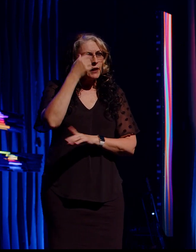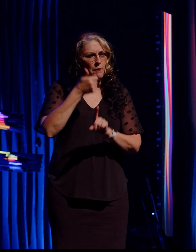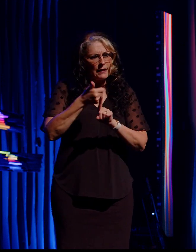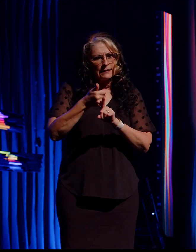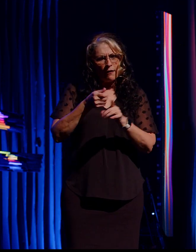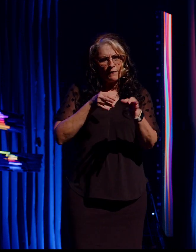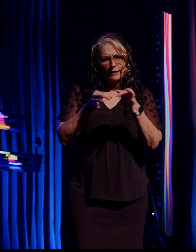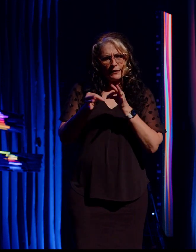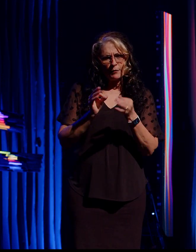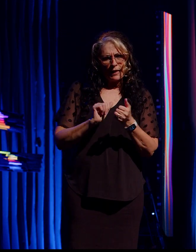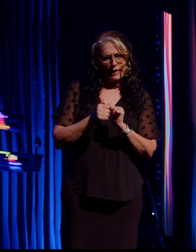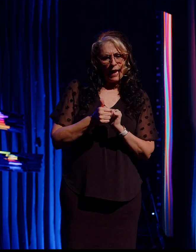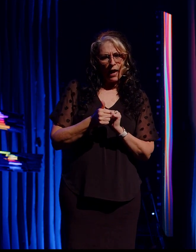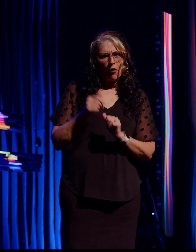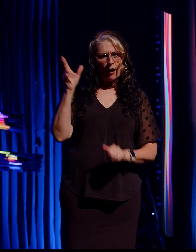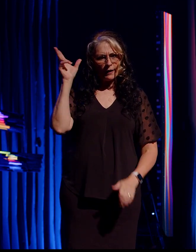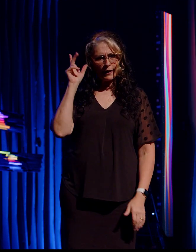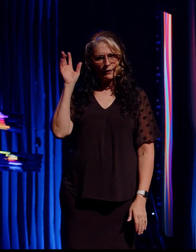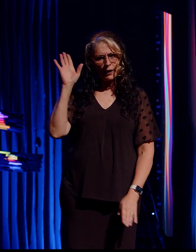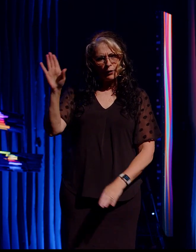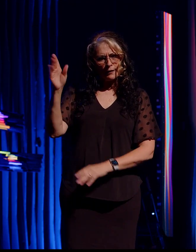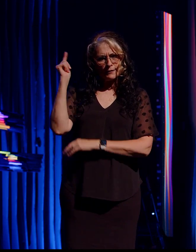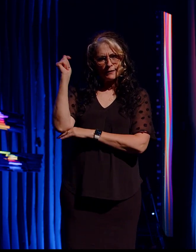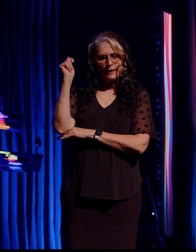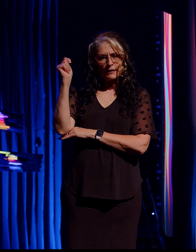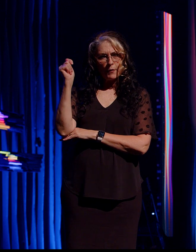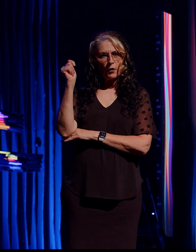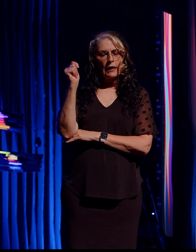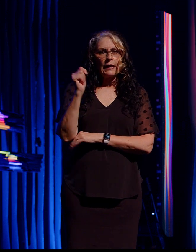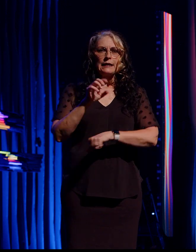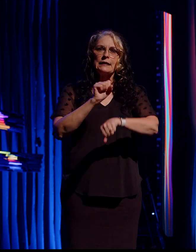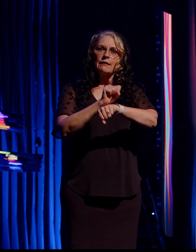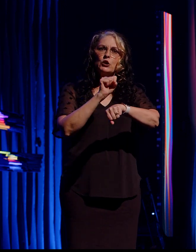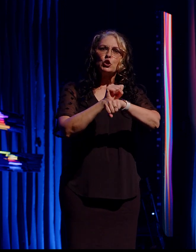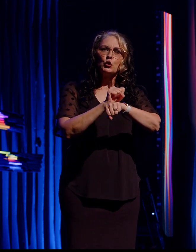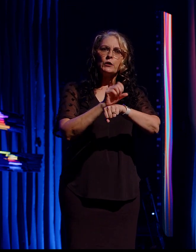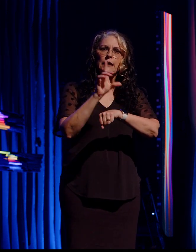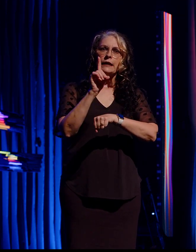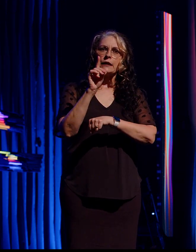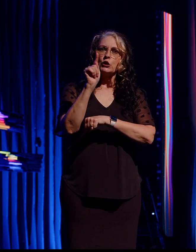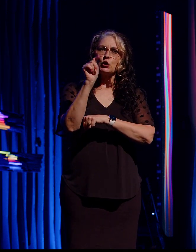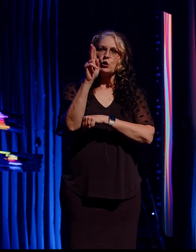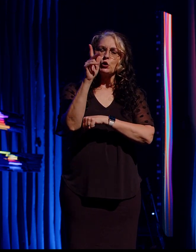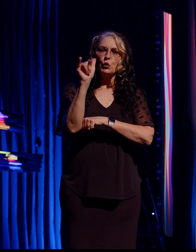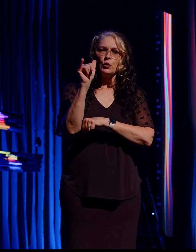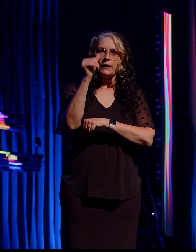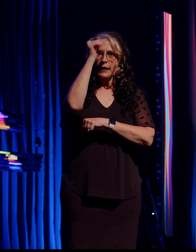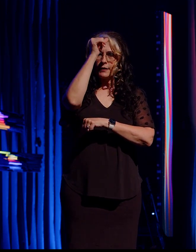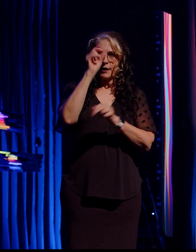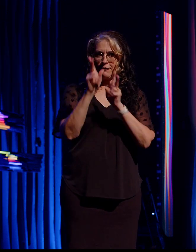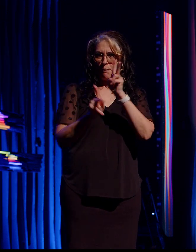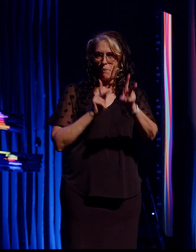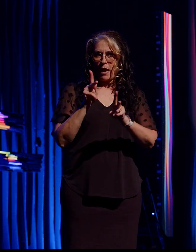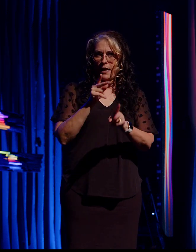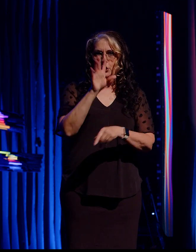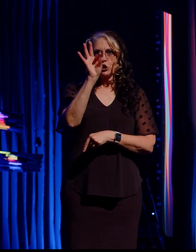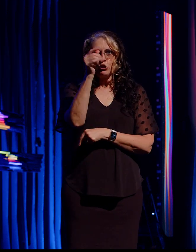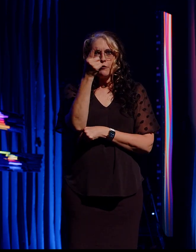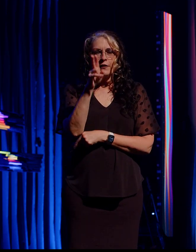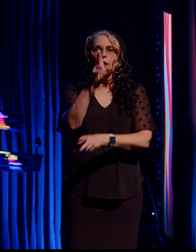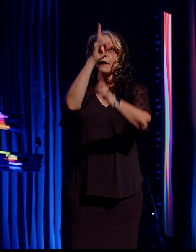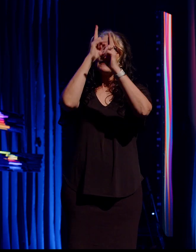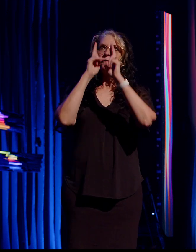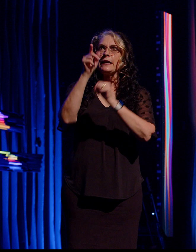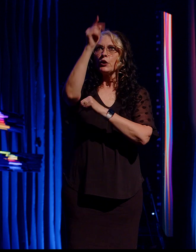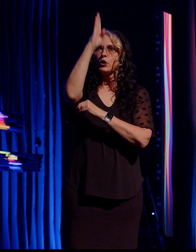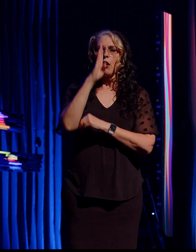you explain it? What does that mean to you? It's the duty of man to fear God. So to try to think through